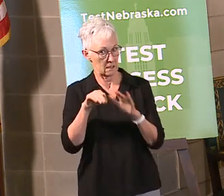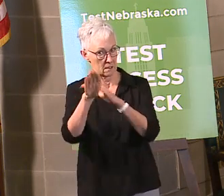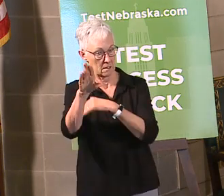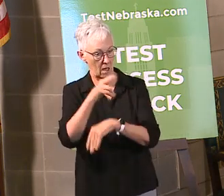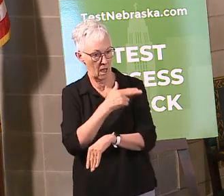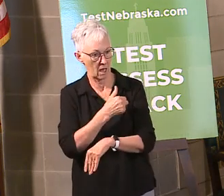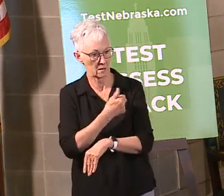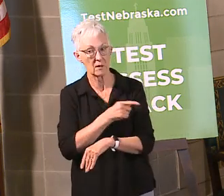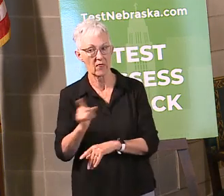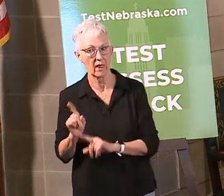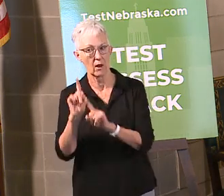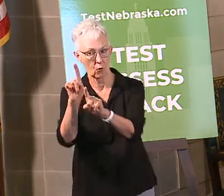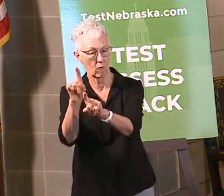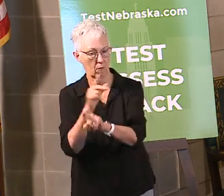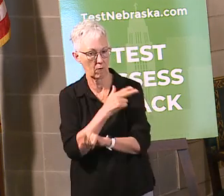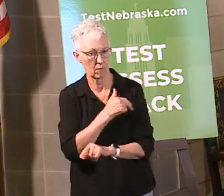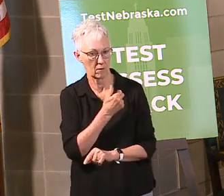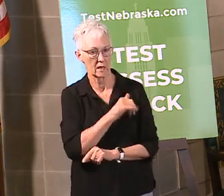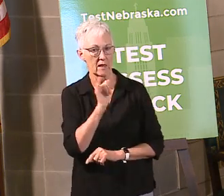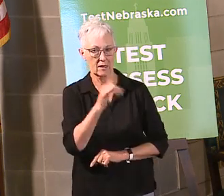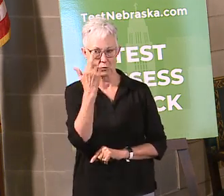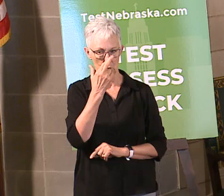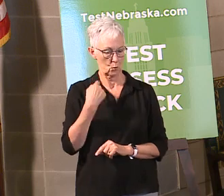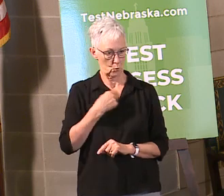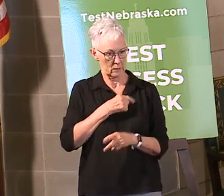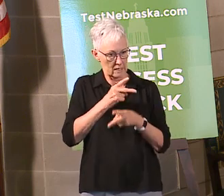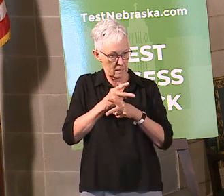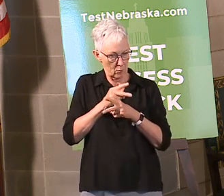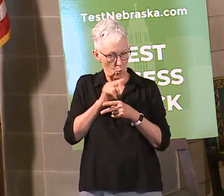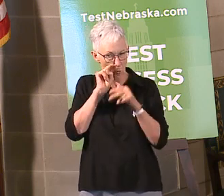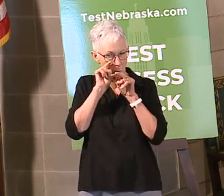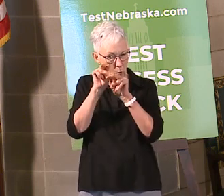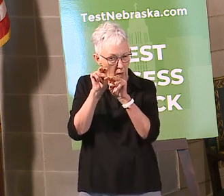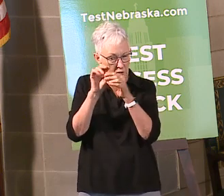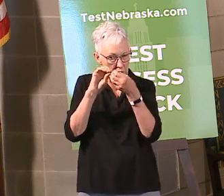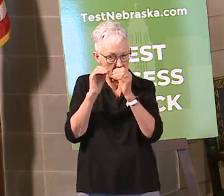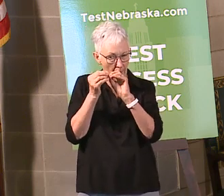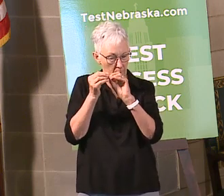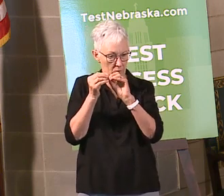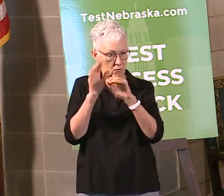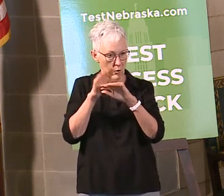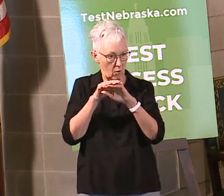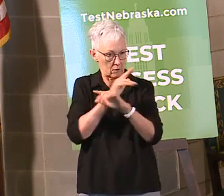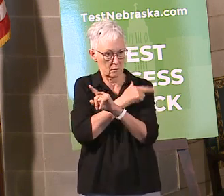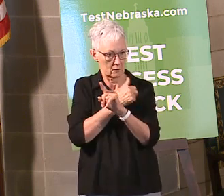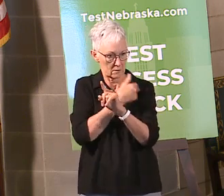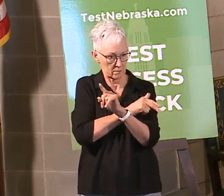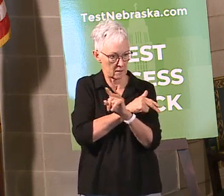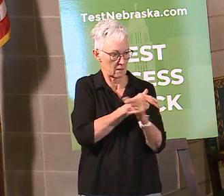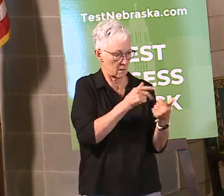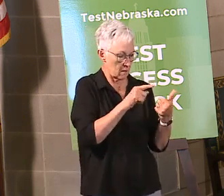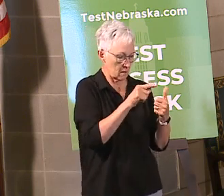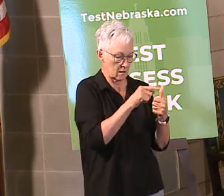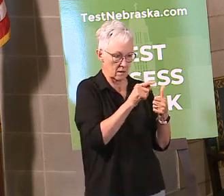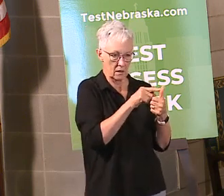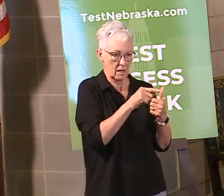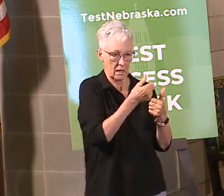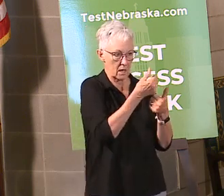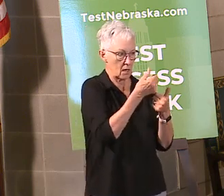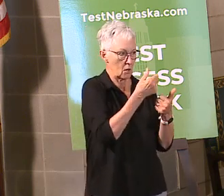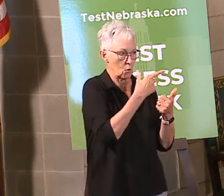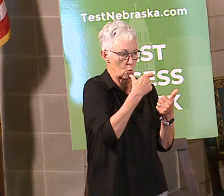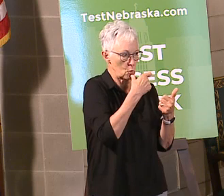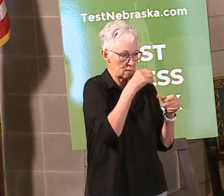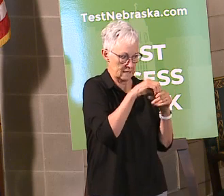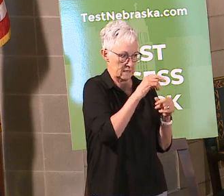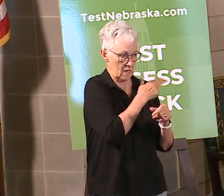hospital. And that's why we look at that hospital data with regard to not just admissions on coronavirus patients, but all patients and where that capacity